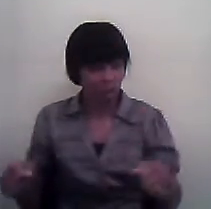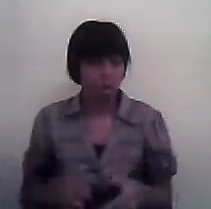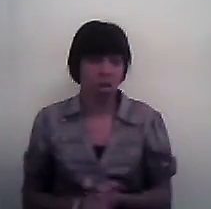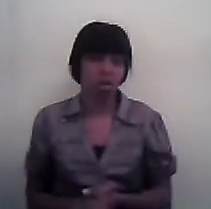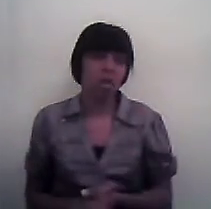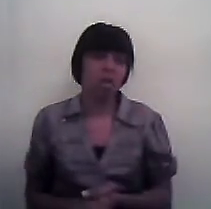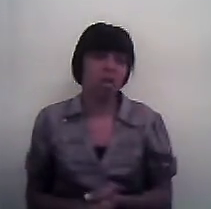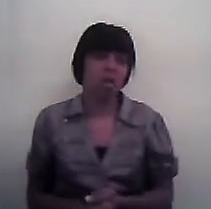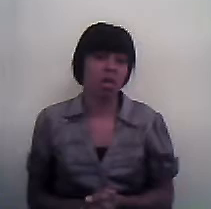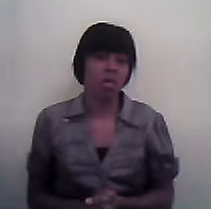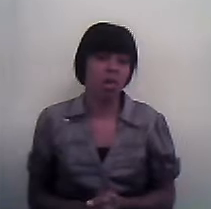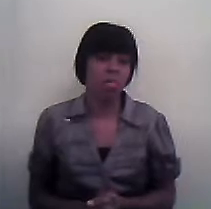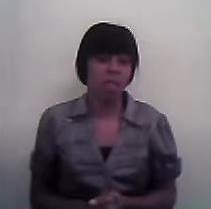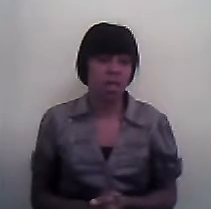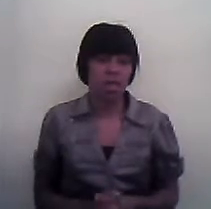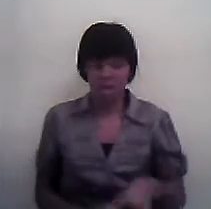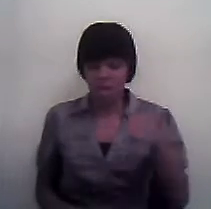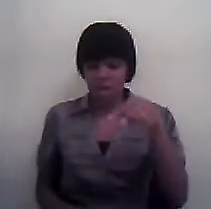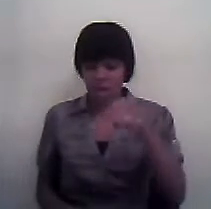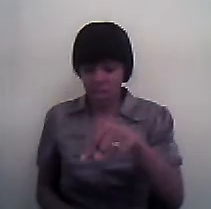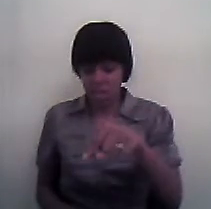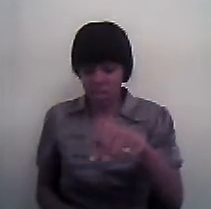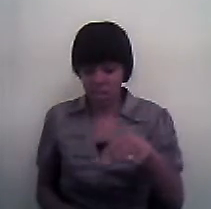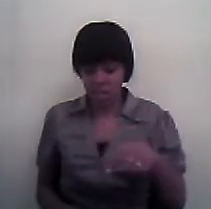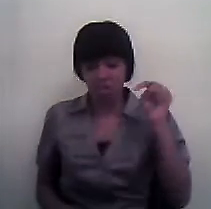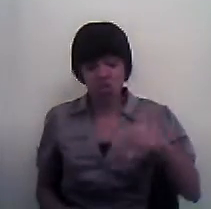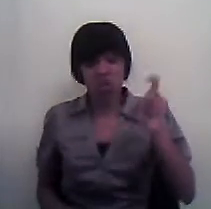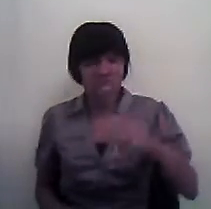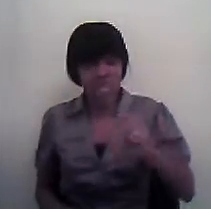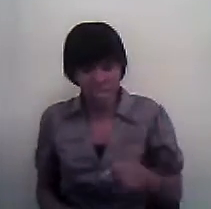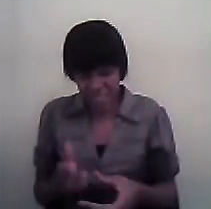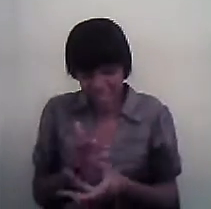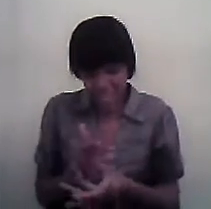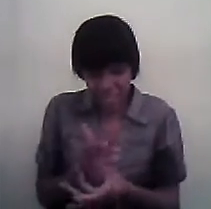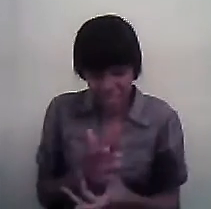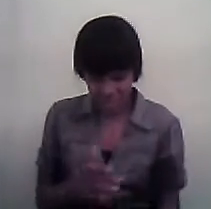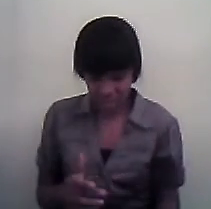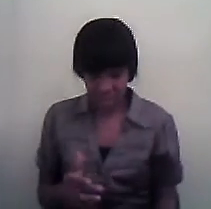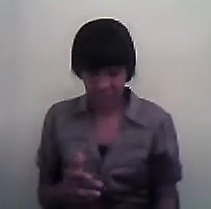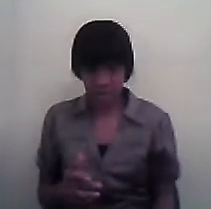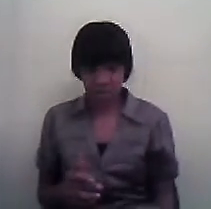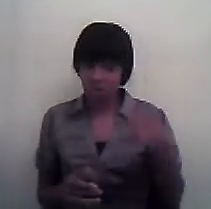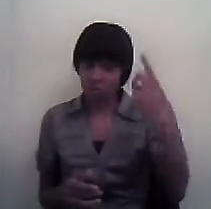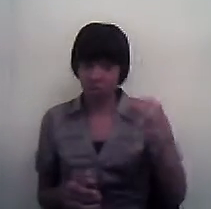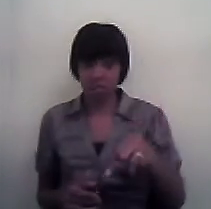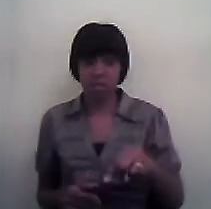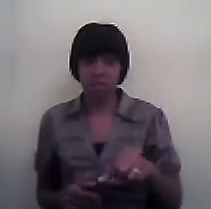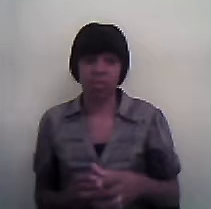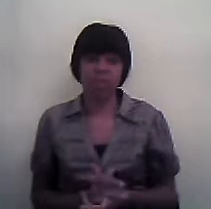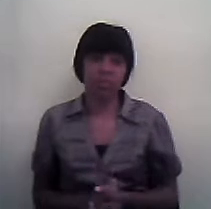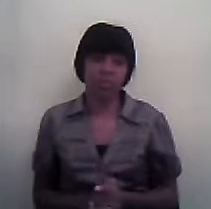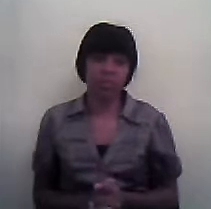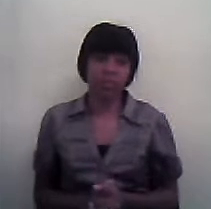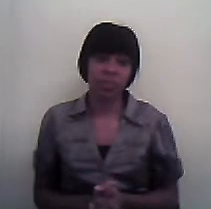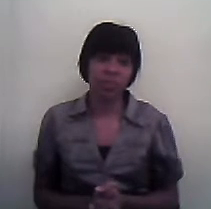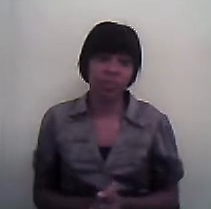know, we're teaching students how to find and write main idea statements, and there's the activity that kind of brings it